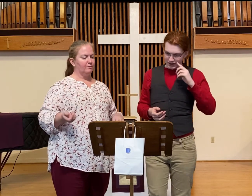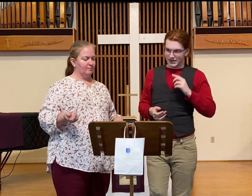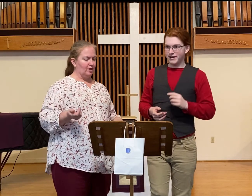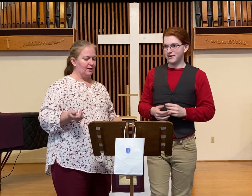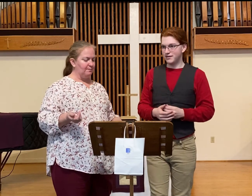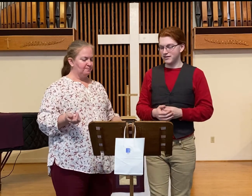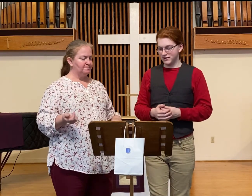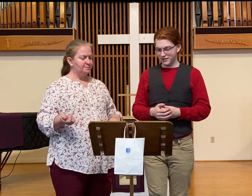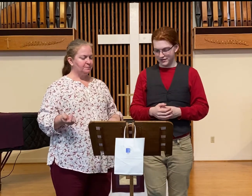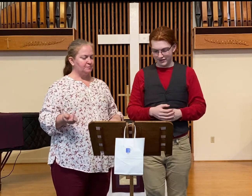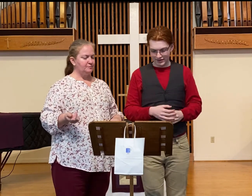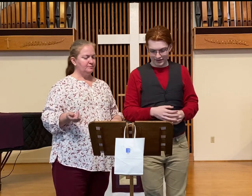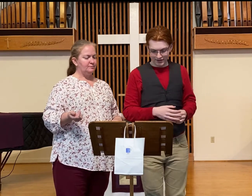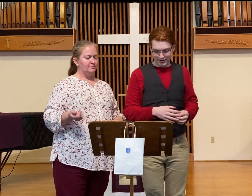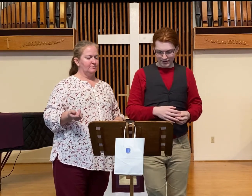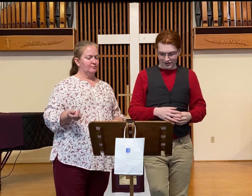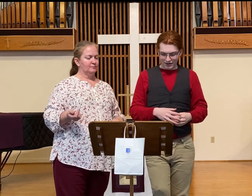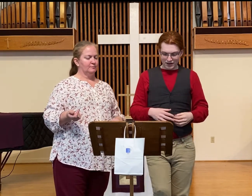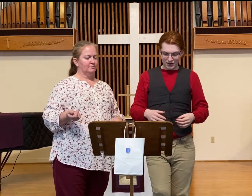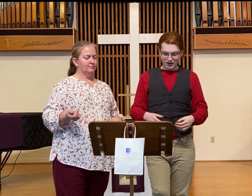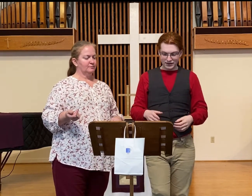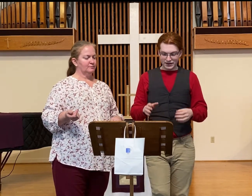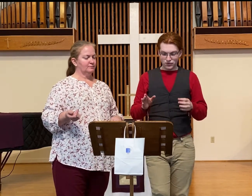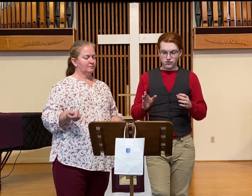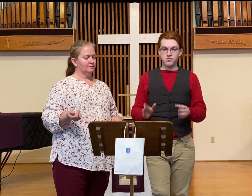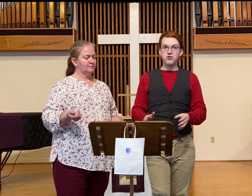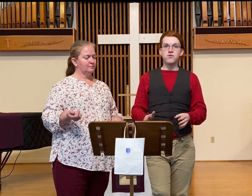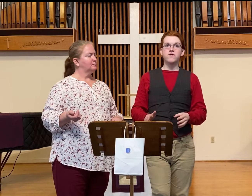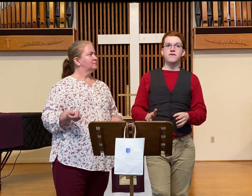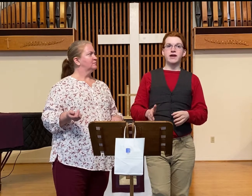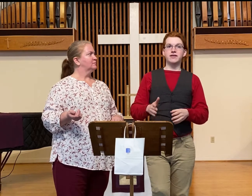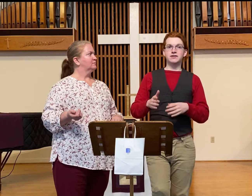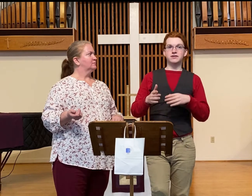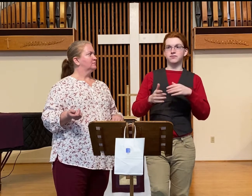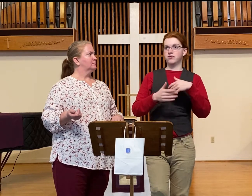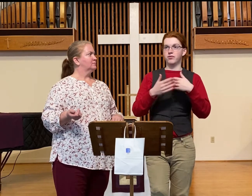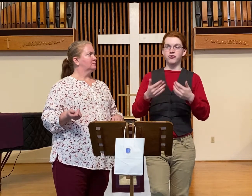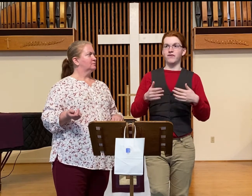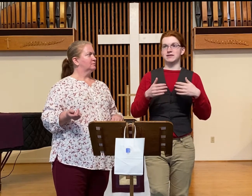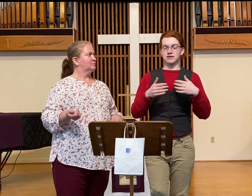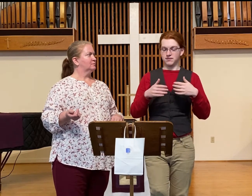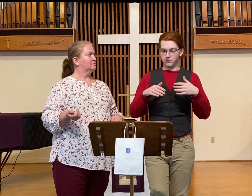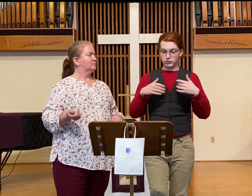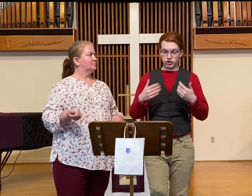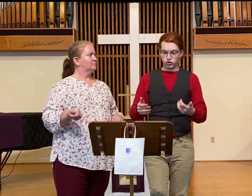Yeah. Okay. Yeah. And then remove, and this is remove as in